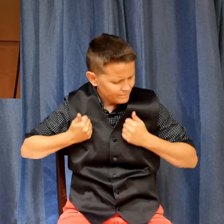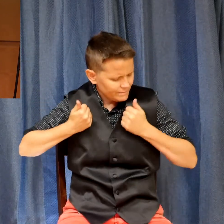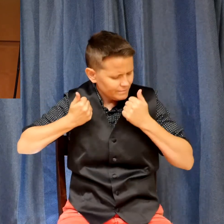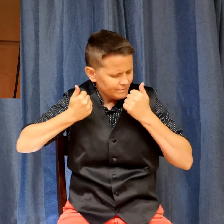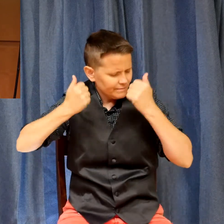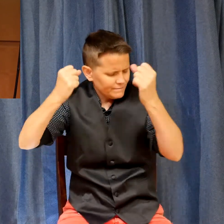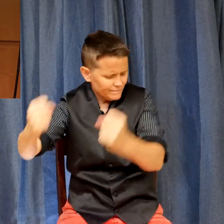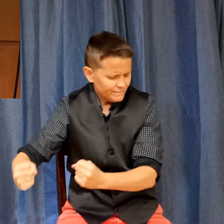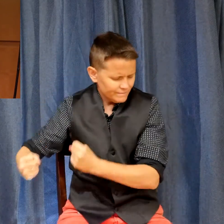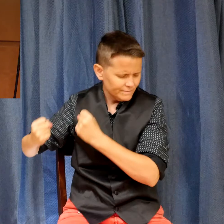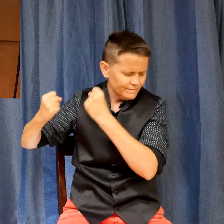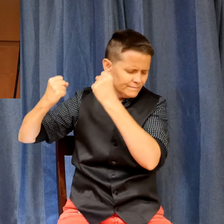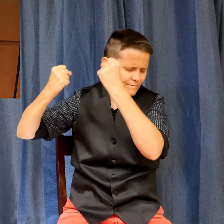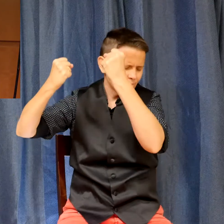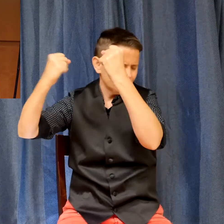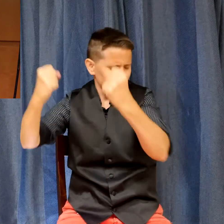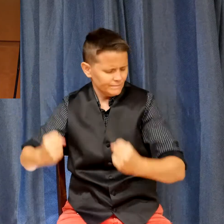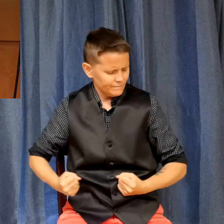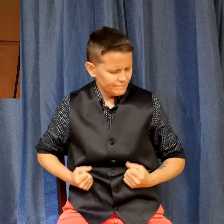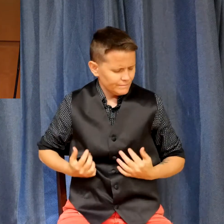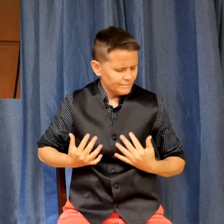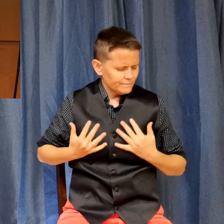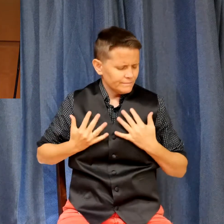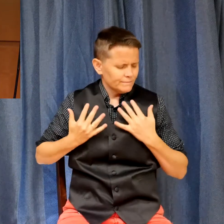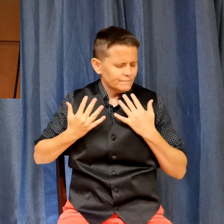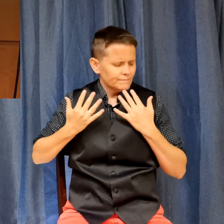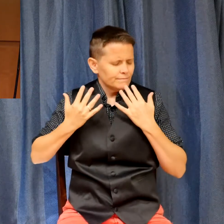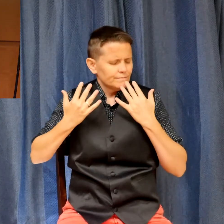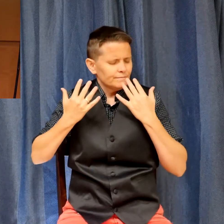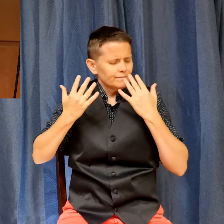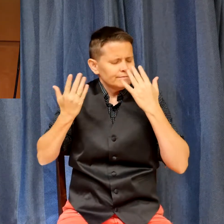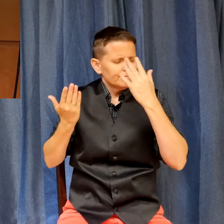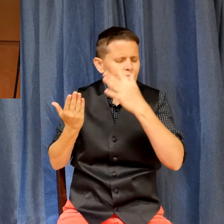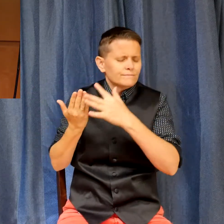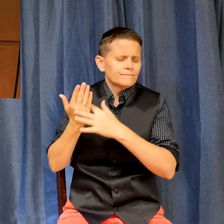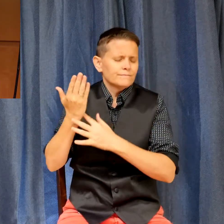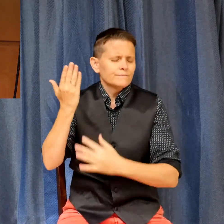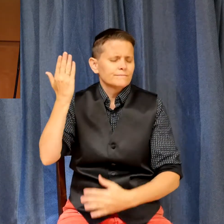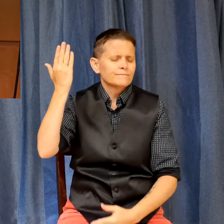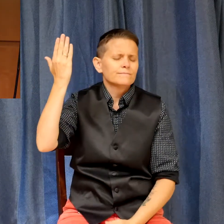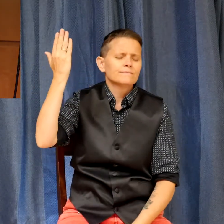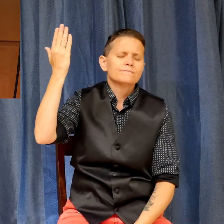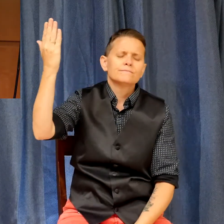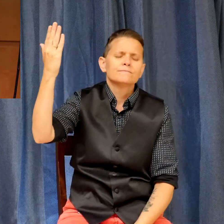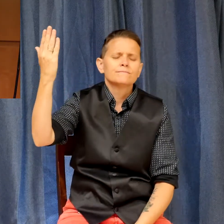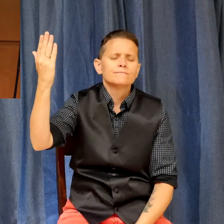you're the strength of my life.